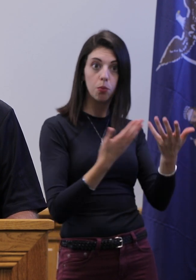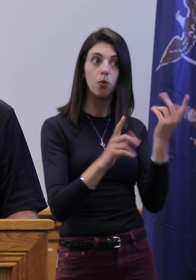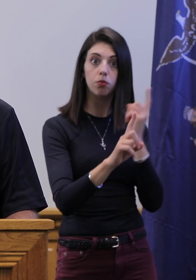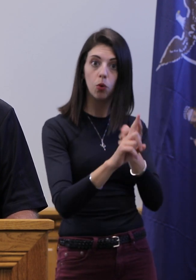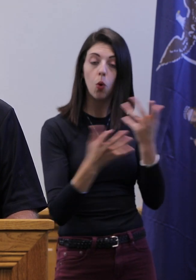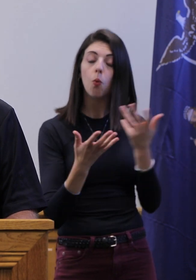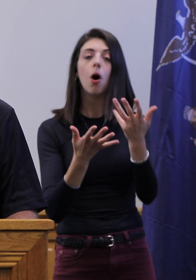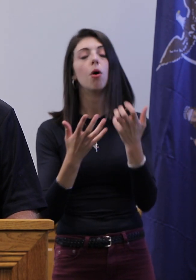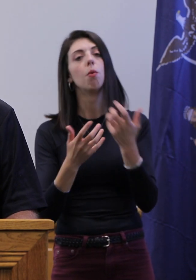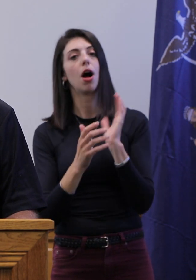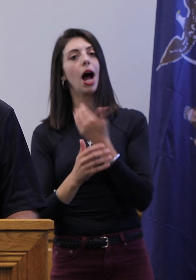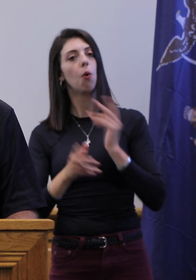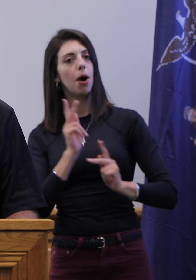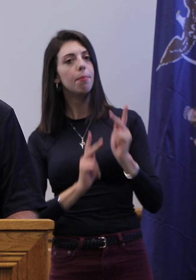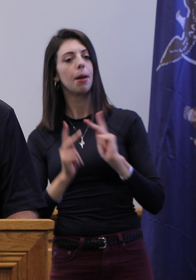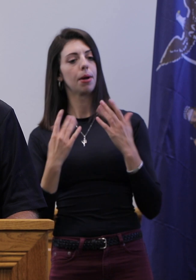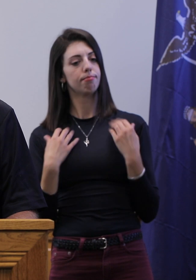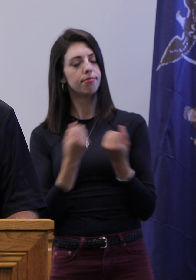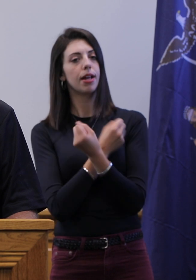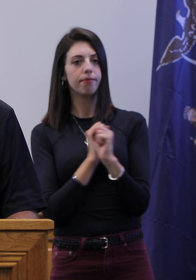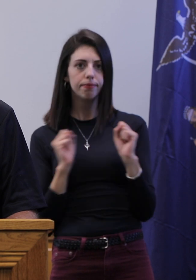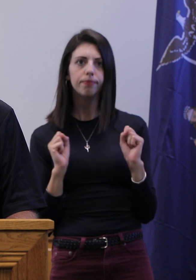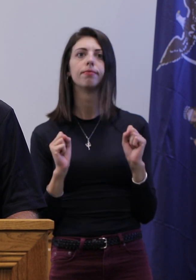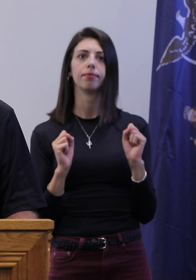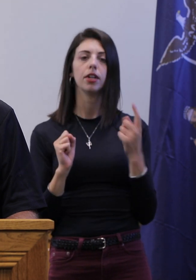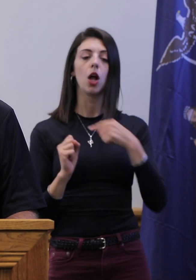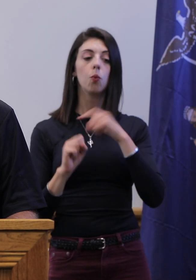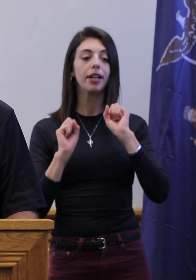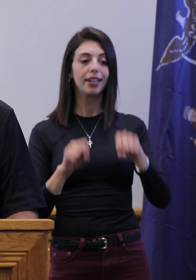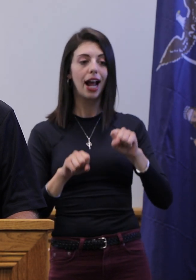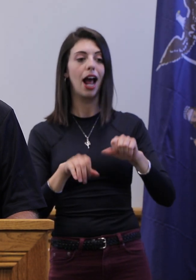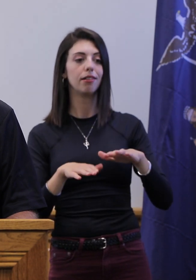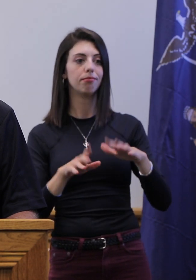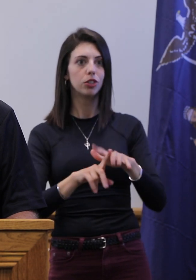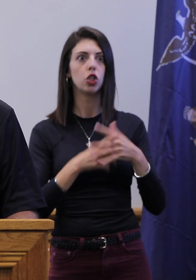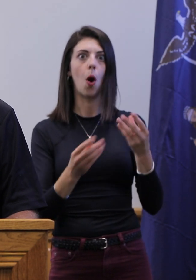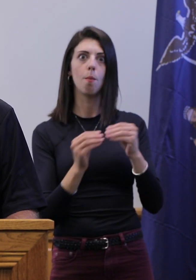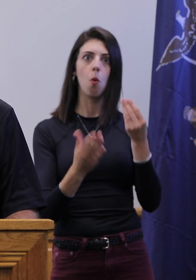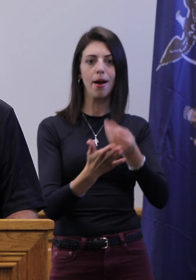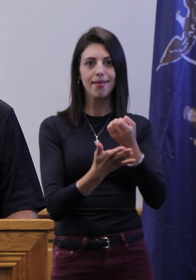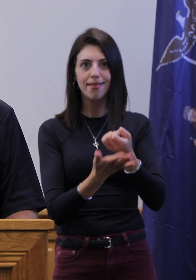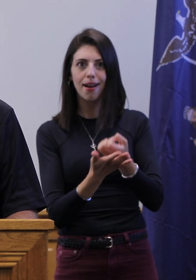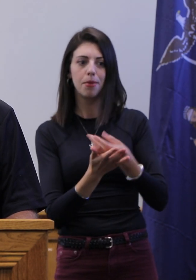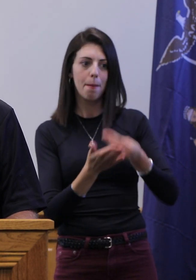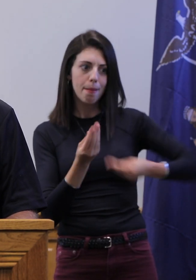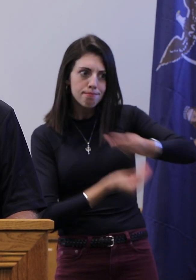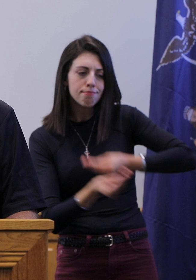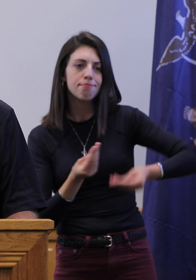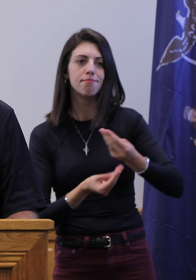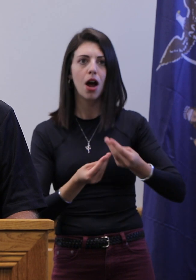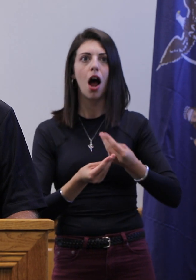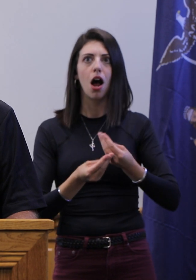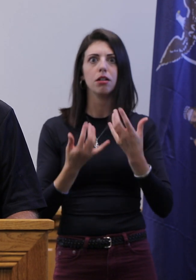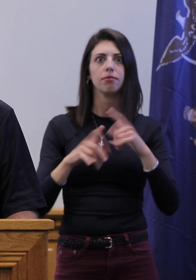healthy, and to reopen our economy in a responsible manner to reduce the risk of spreading the virus. We continue to